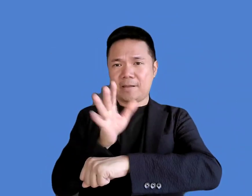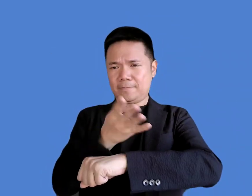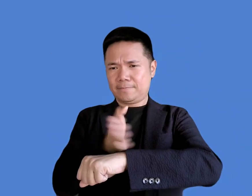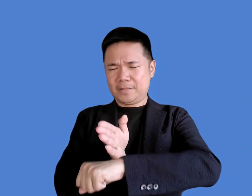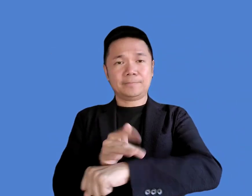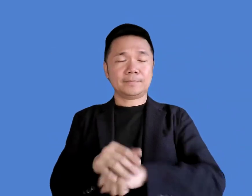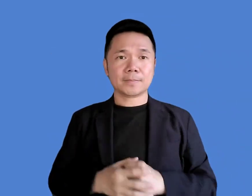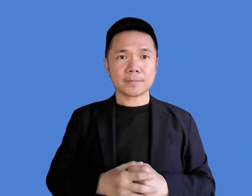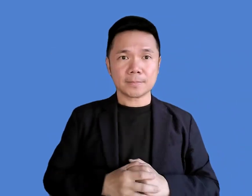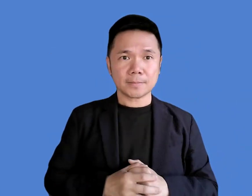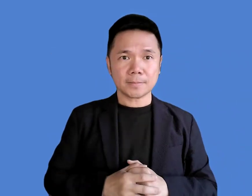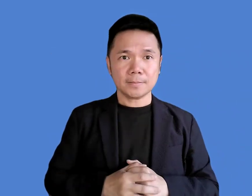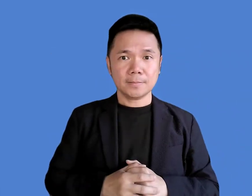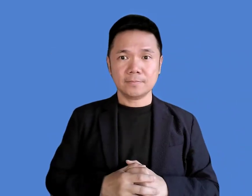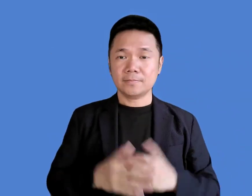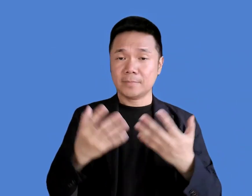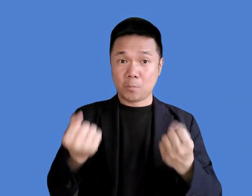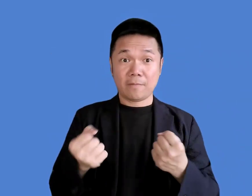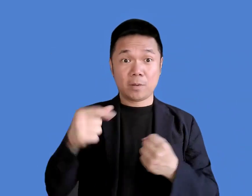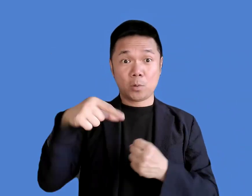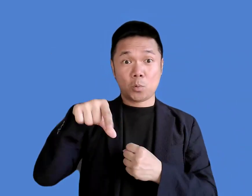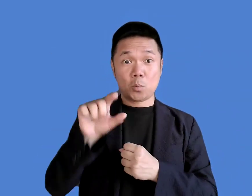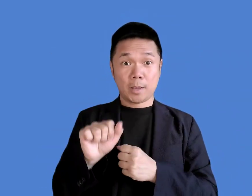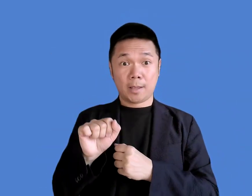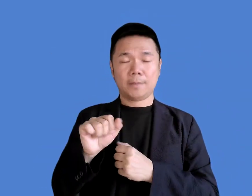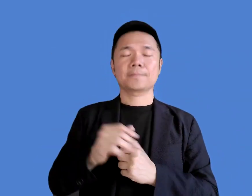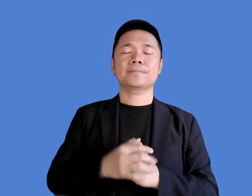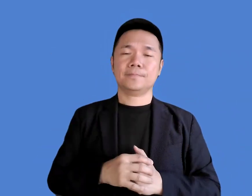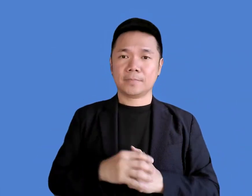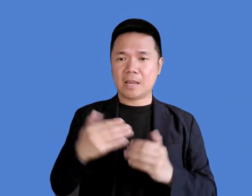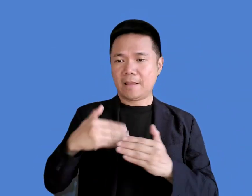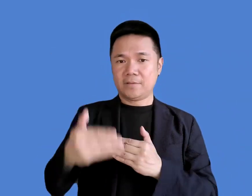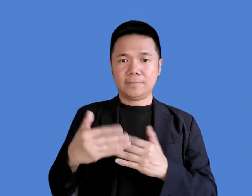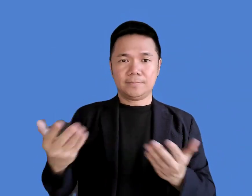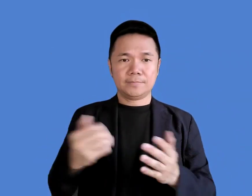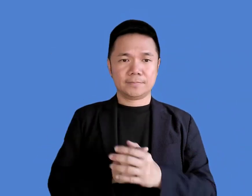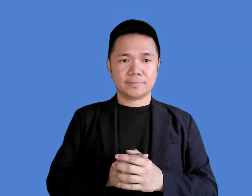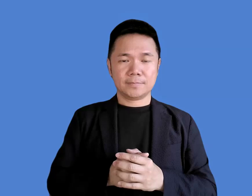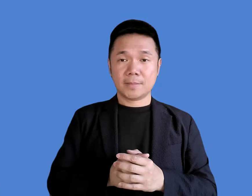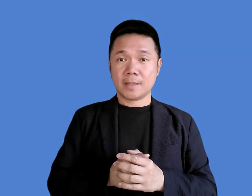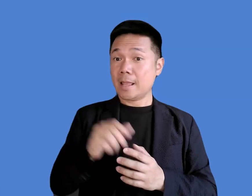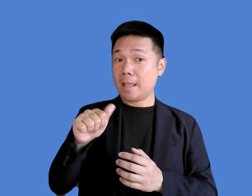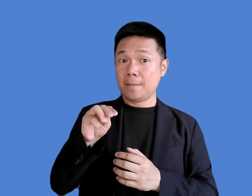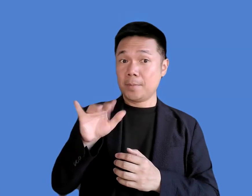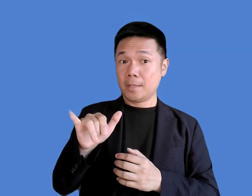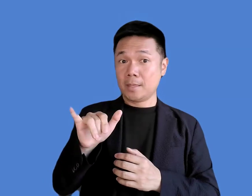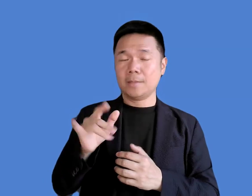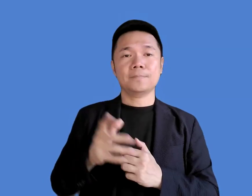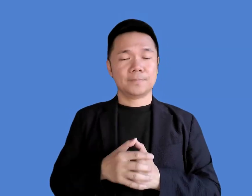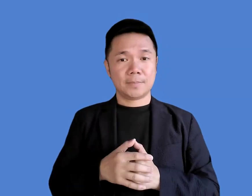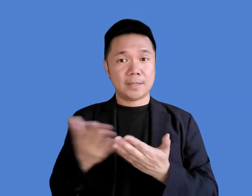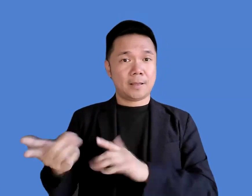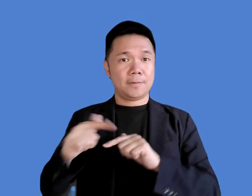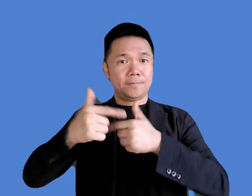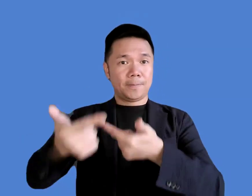and I also know there's a Q&A session after this. So I will ask Amy to take